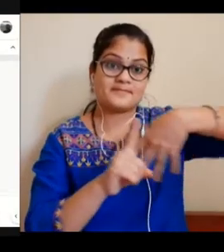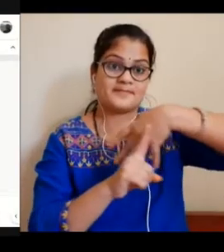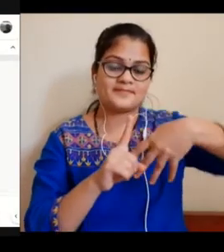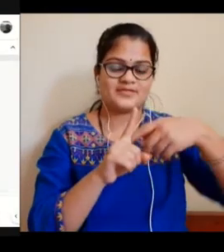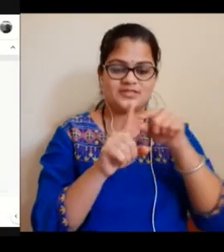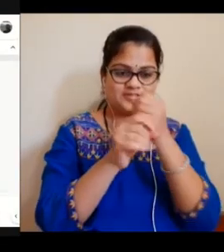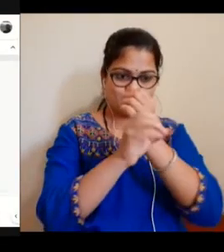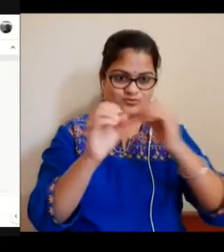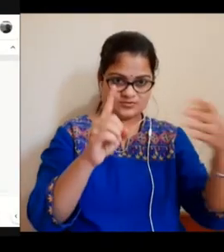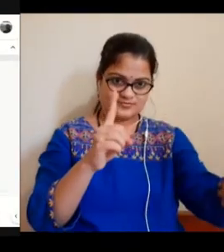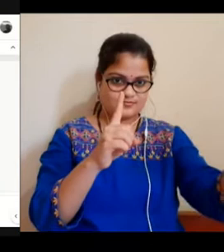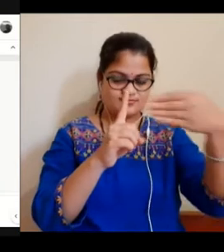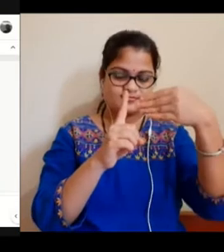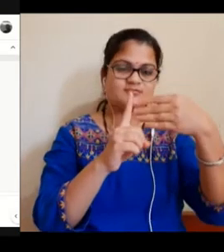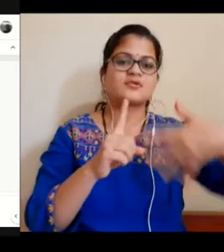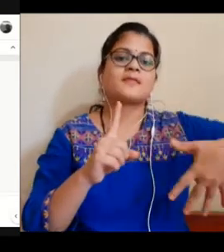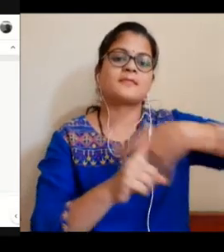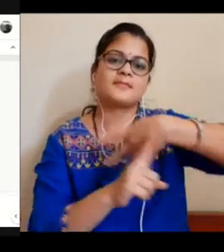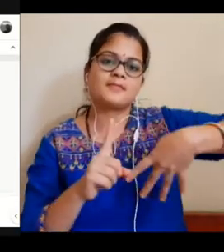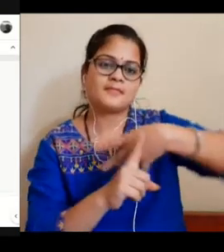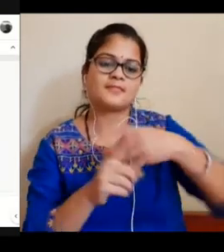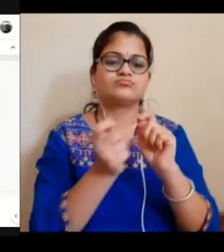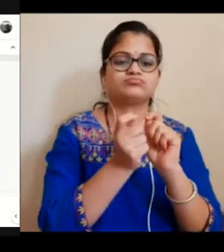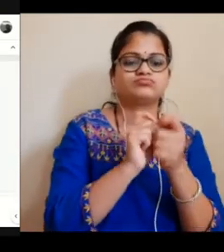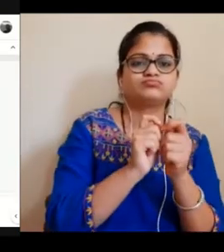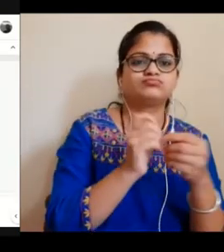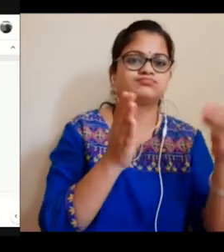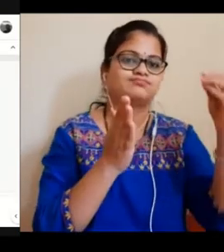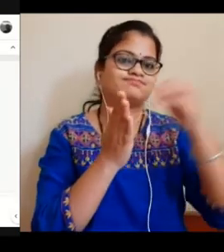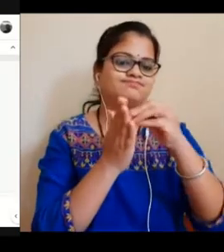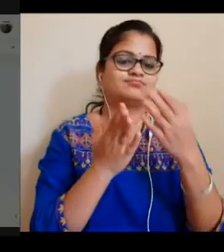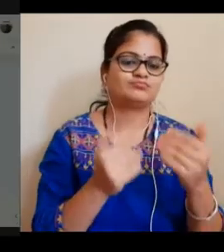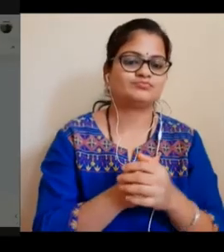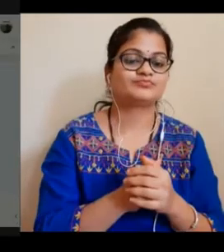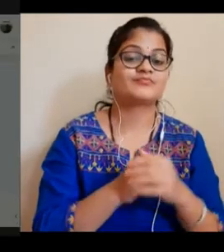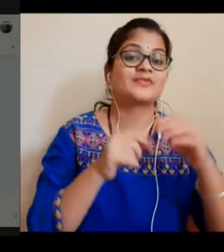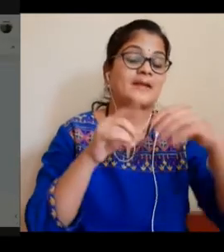feature in Google Slides. So